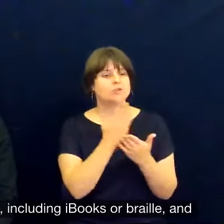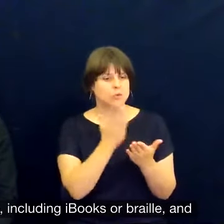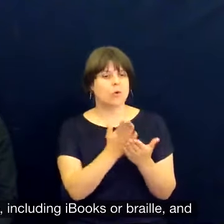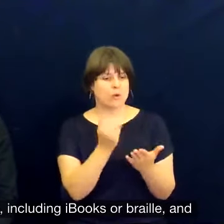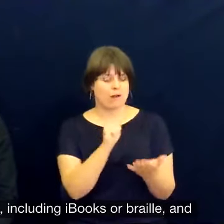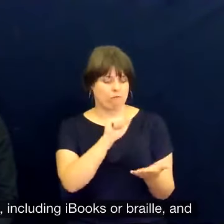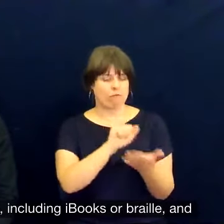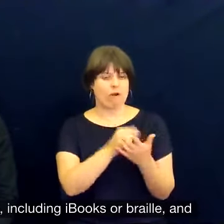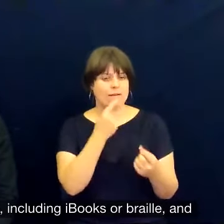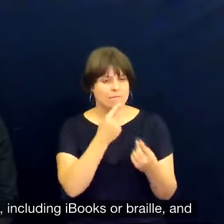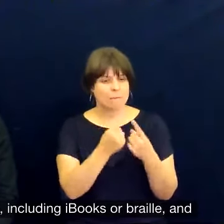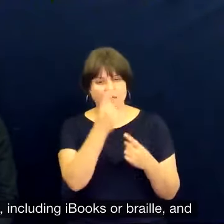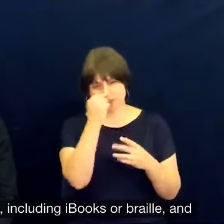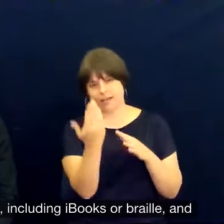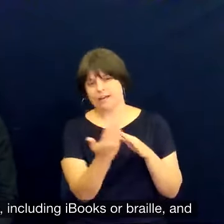accessible.